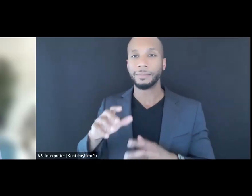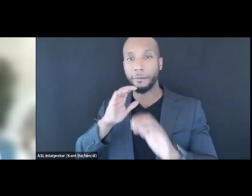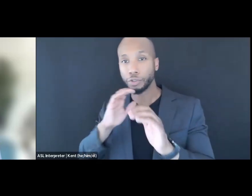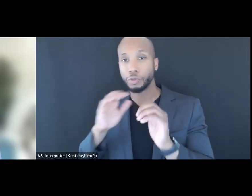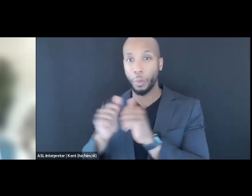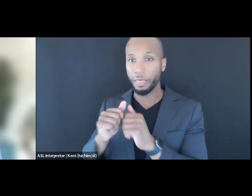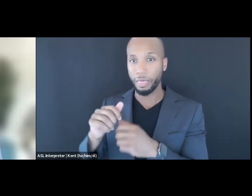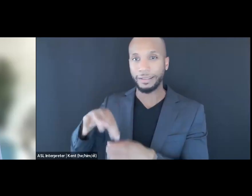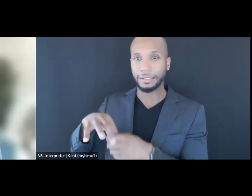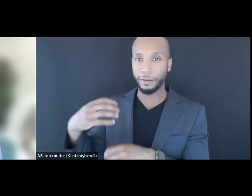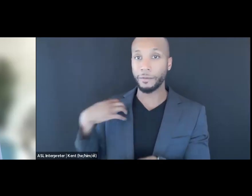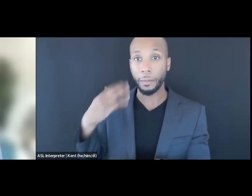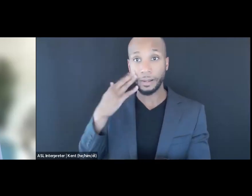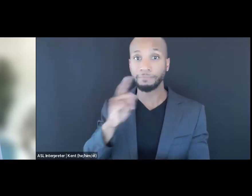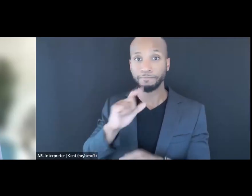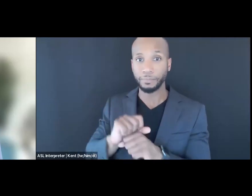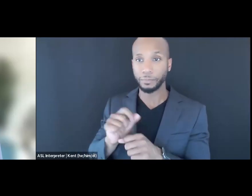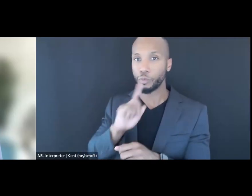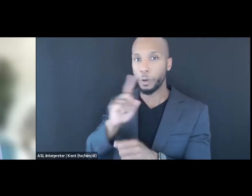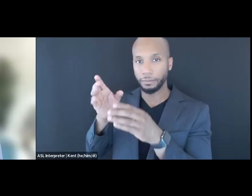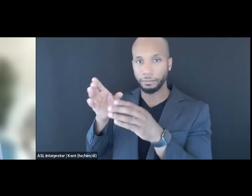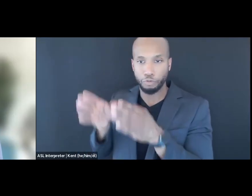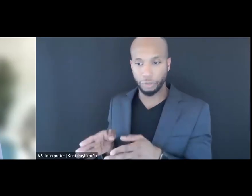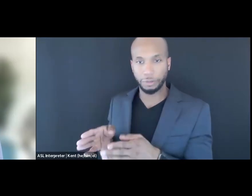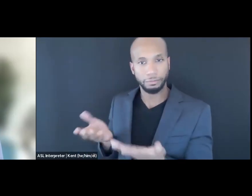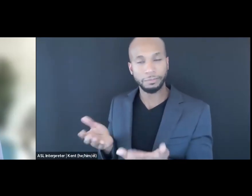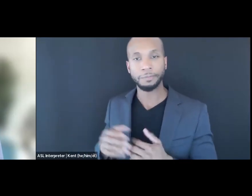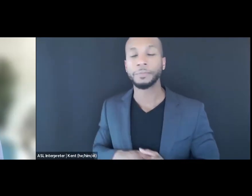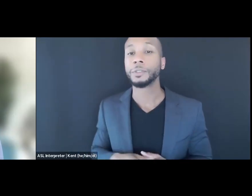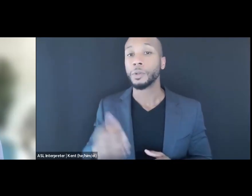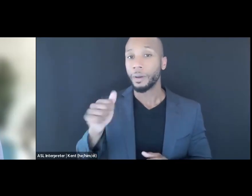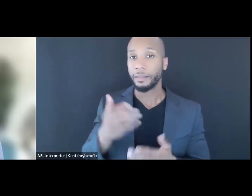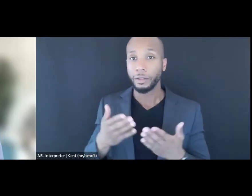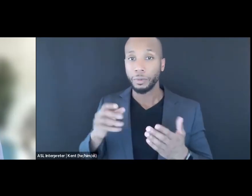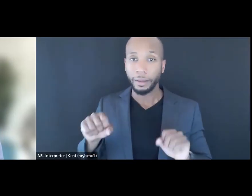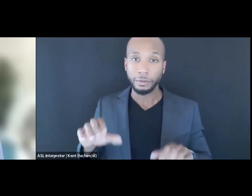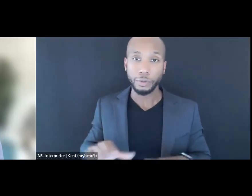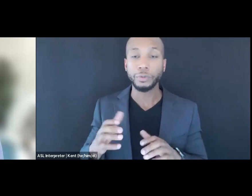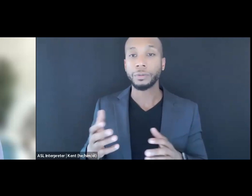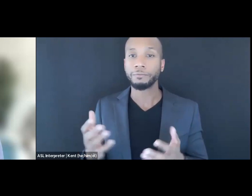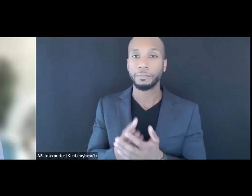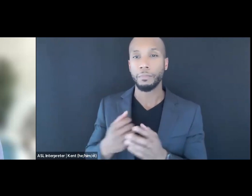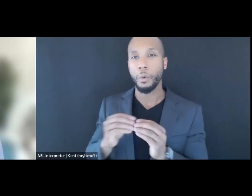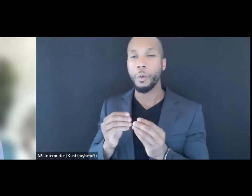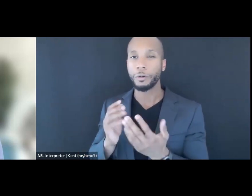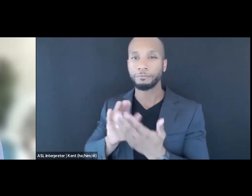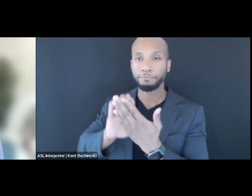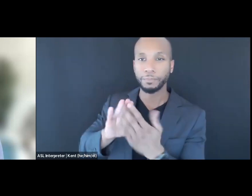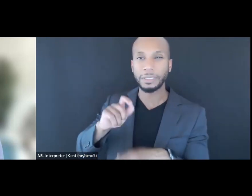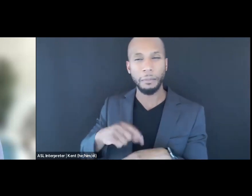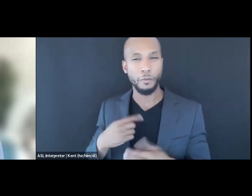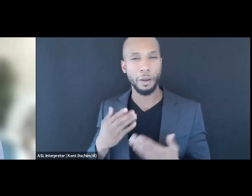conversations with because at the end of the day, they're real people. So anything you could do to get more face time with them,